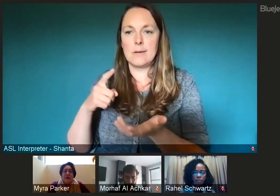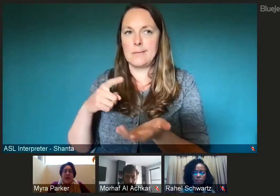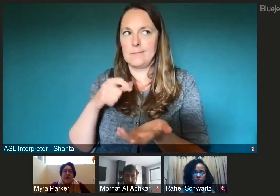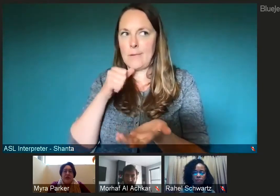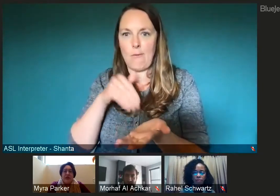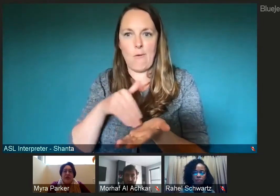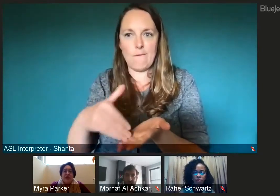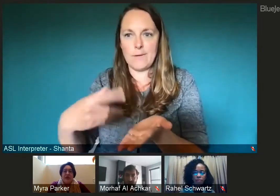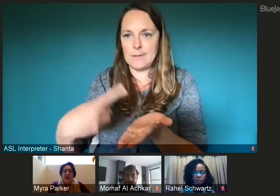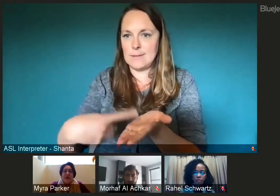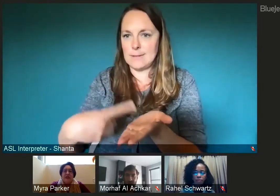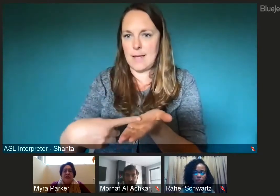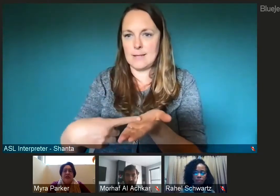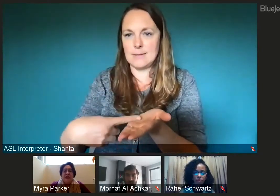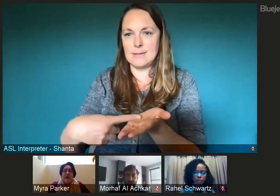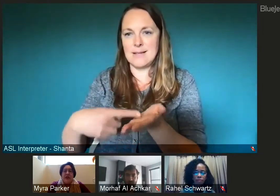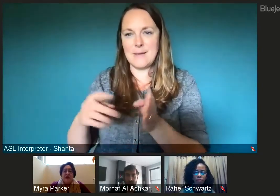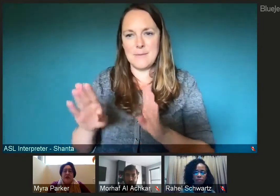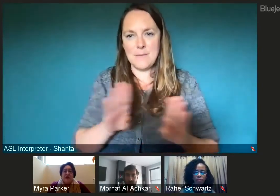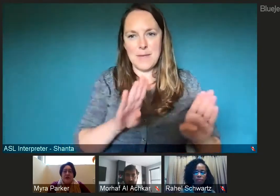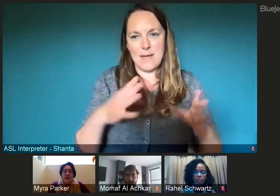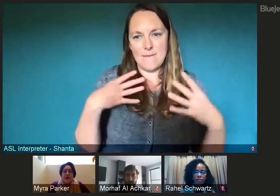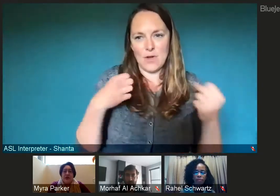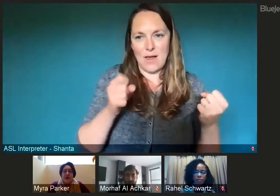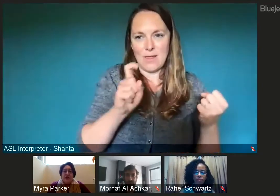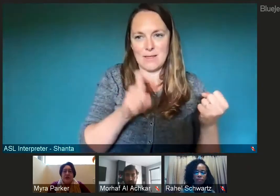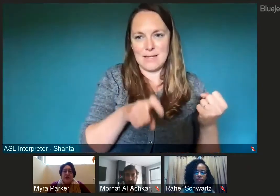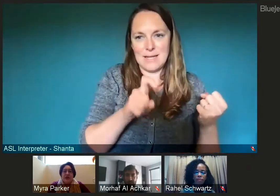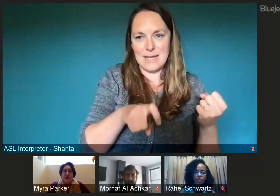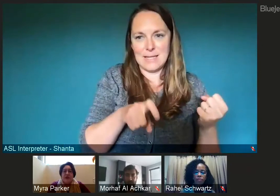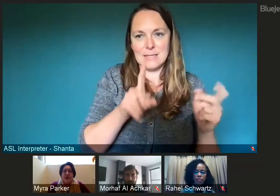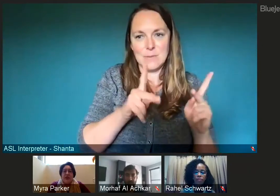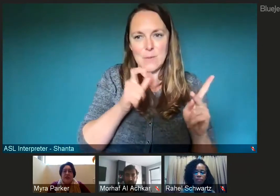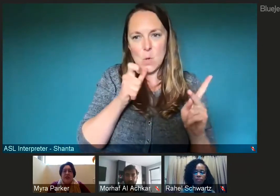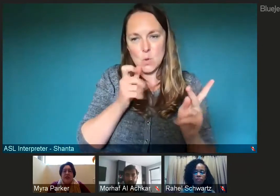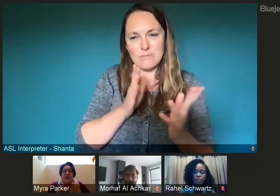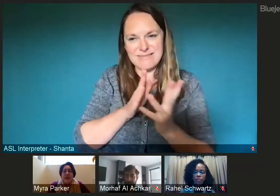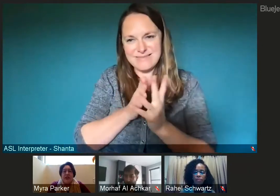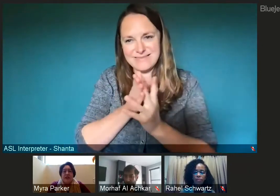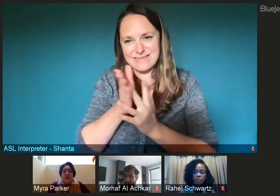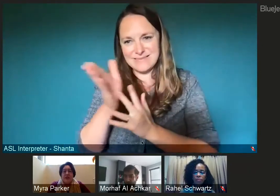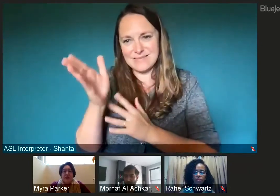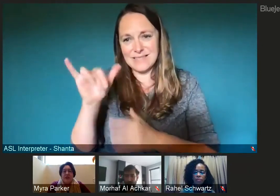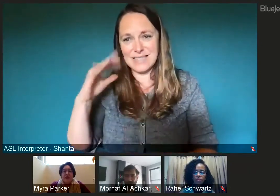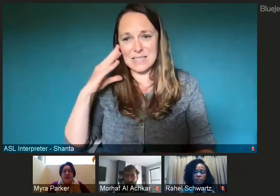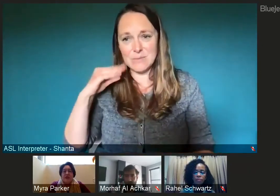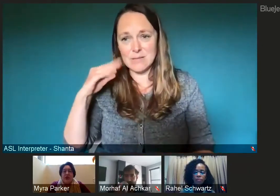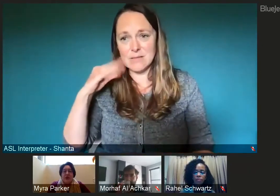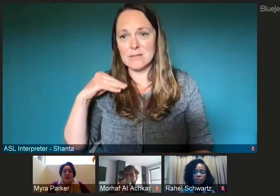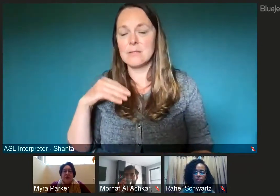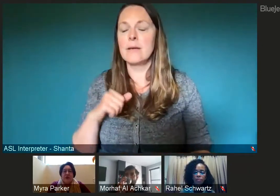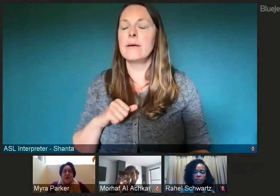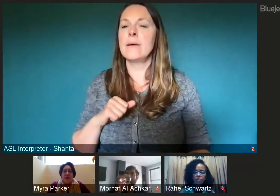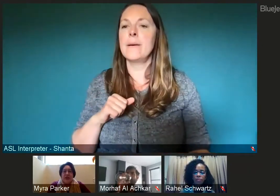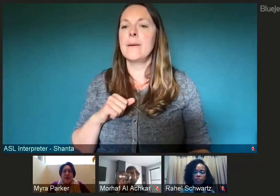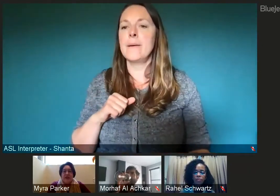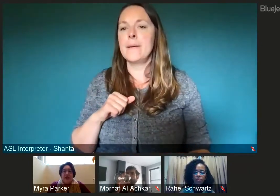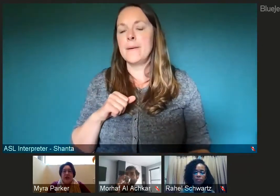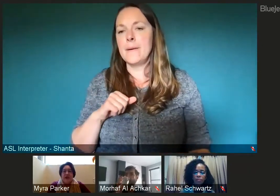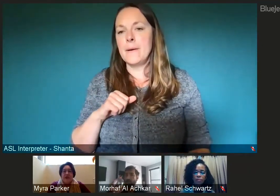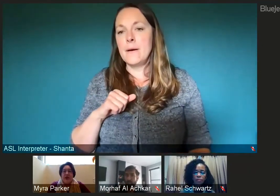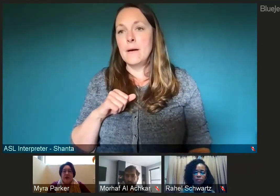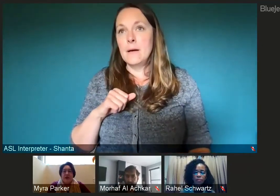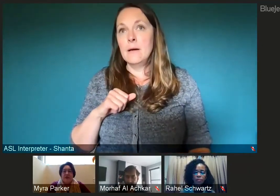kind of the behavioral health needs for folks who are going through these types of things. and particularly from the